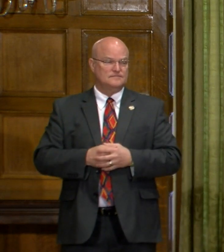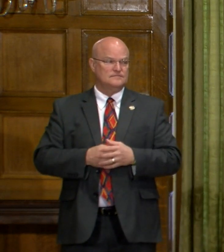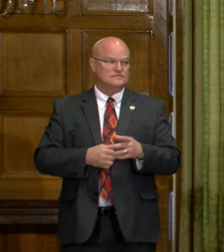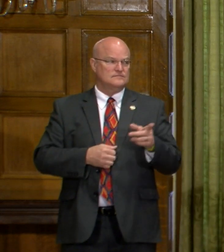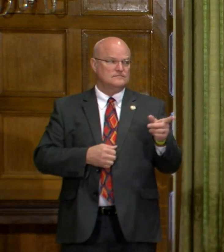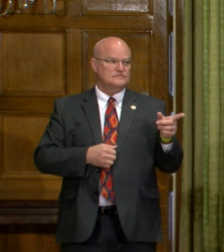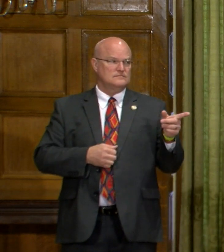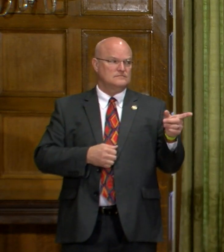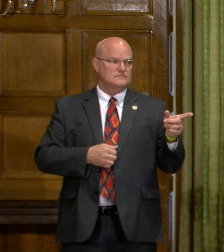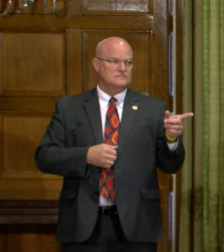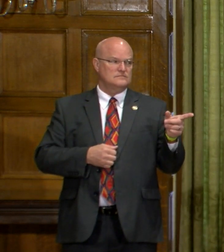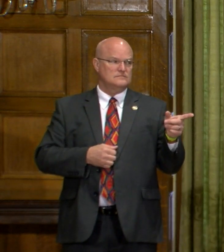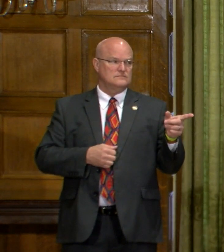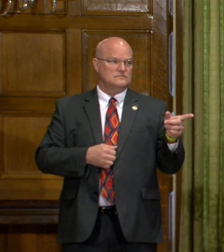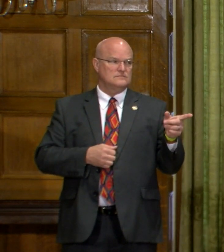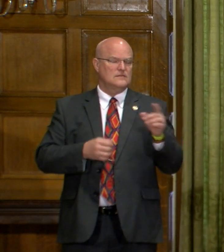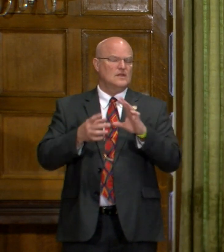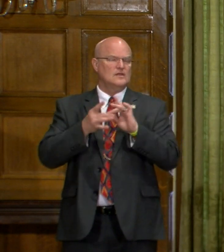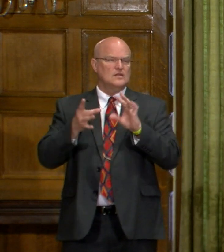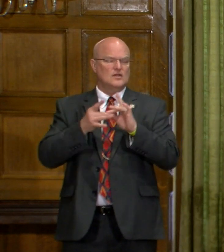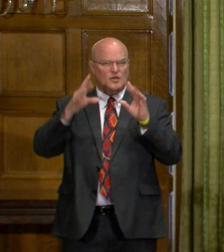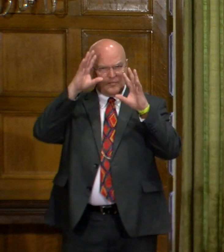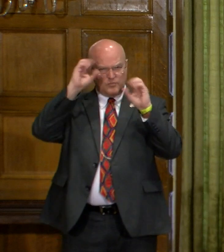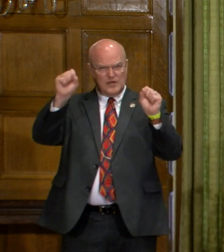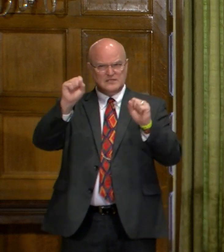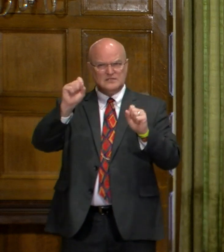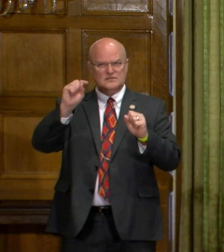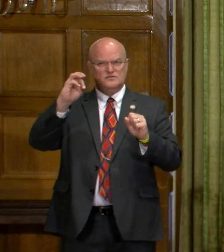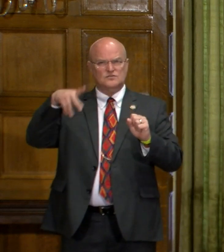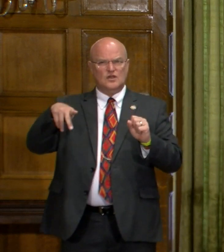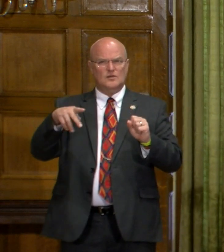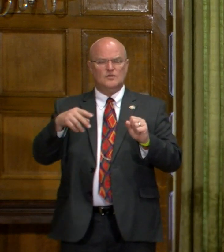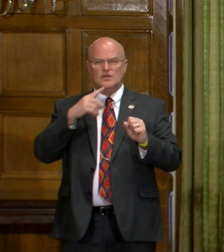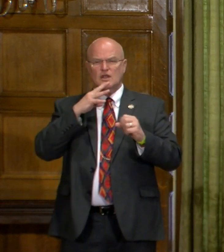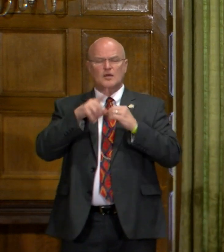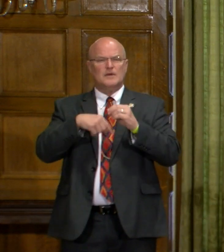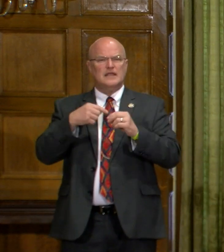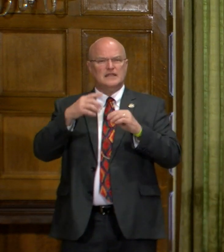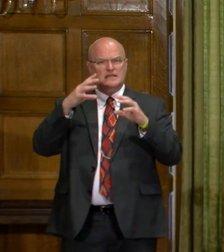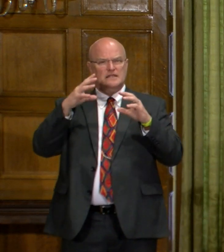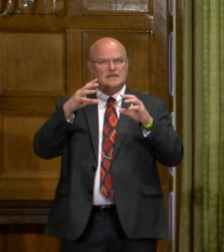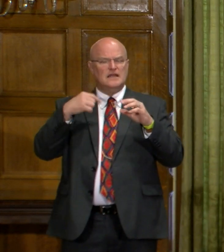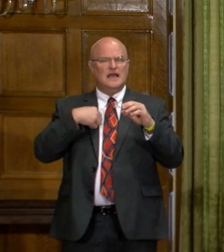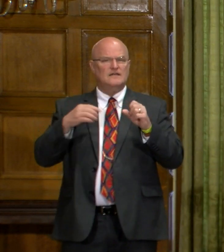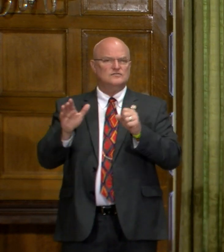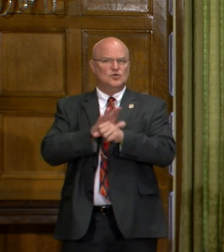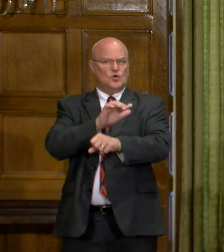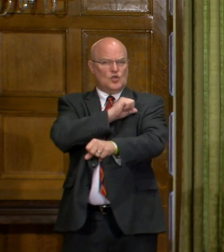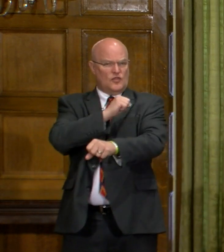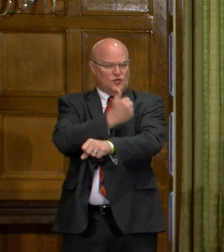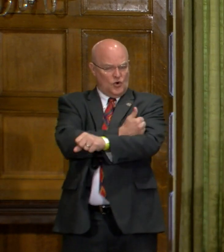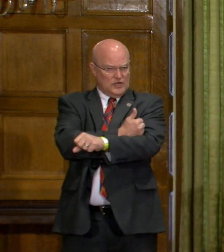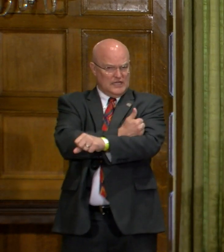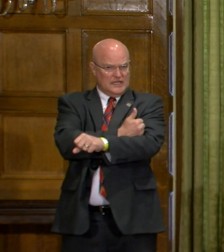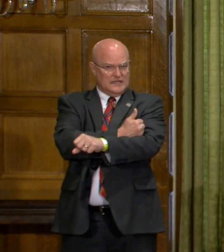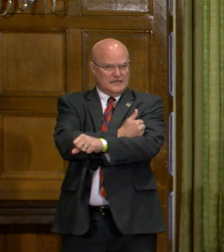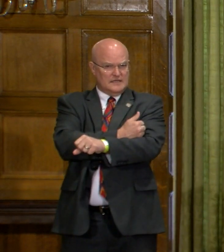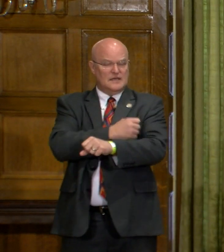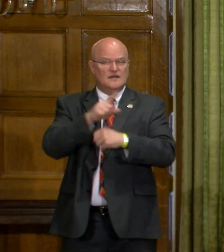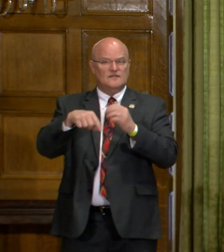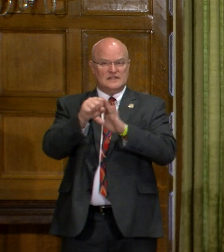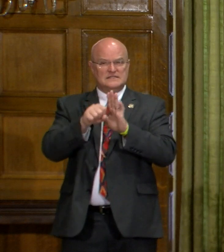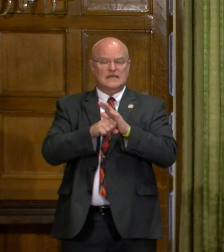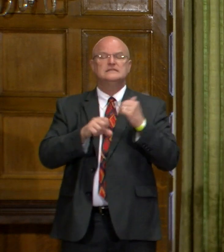you referred to President Trump's comments, were you referring to his comments about having total authority over the